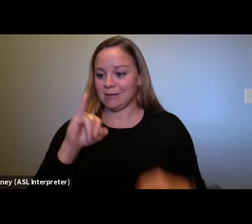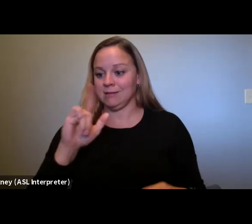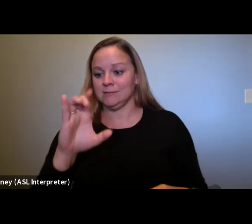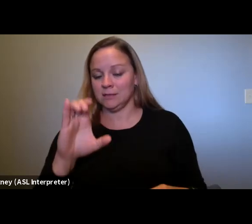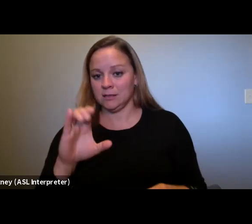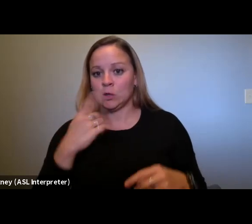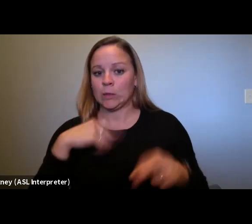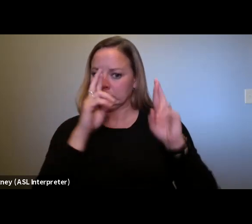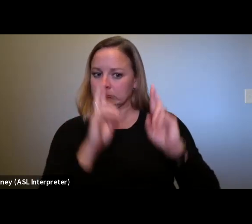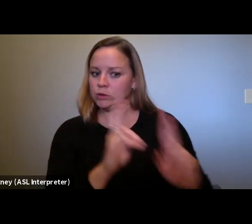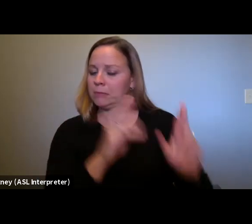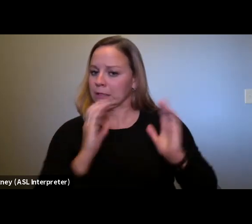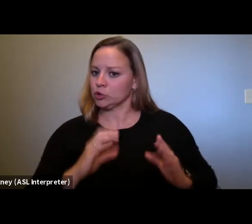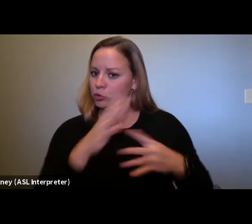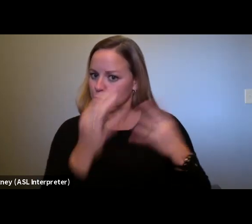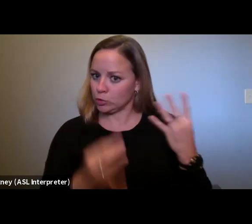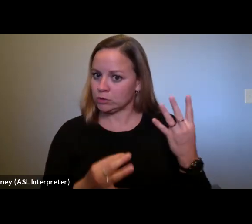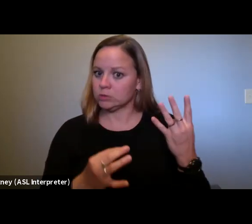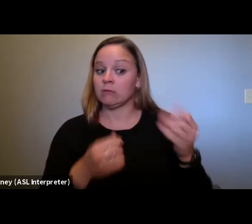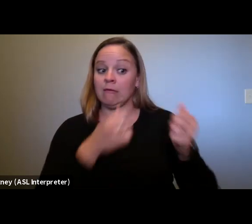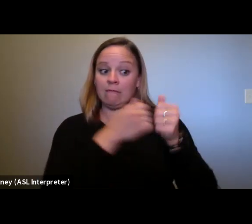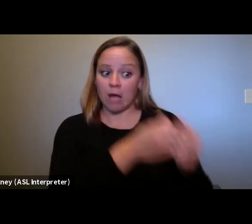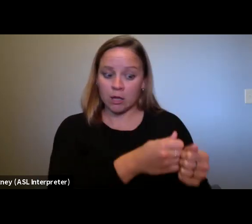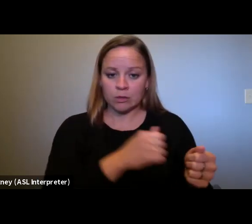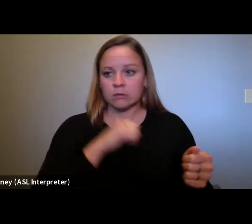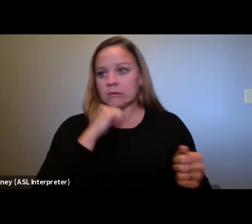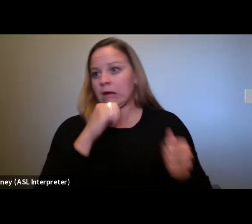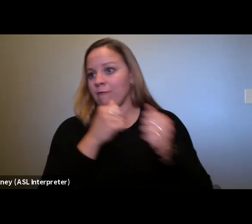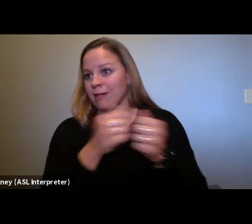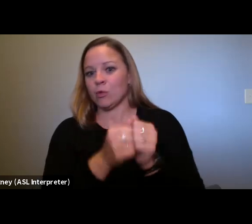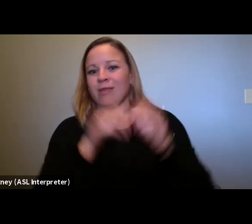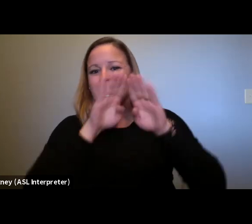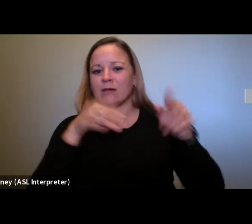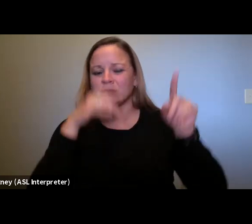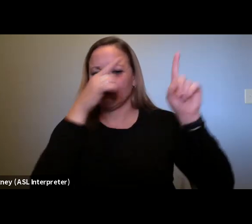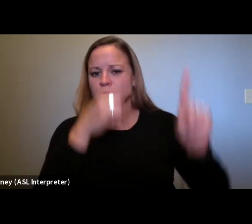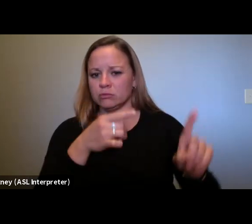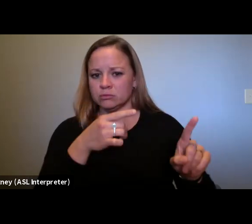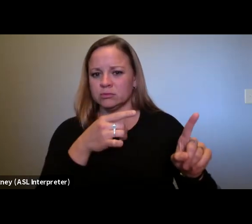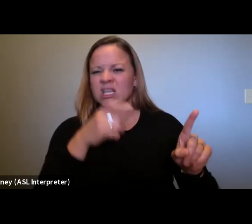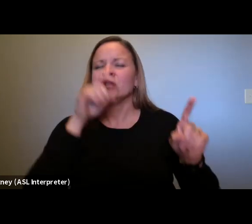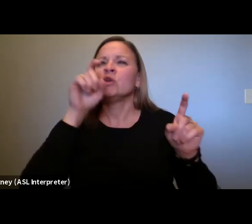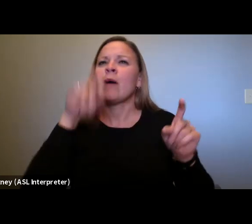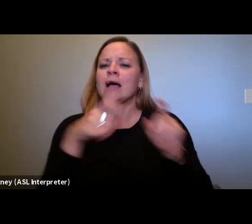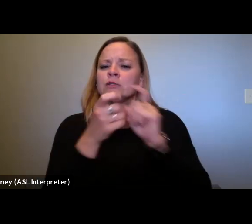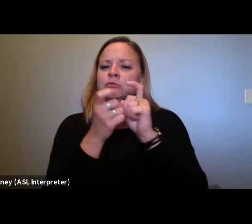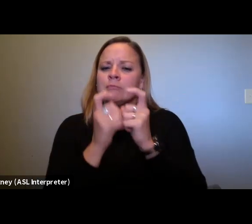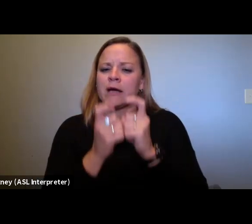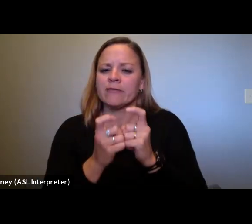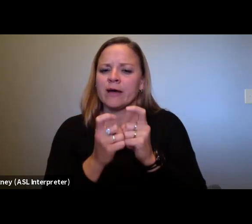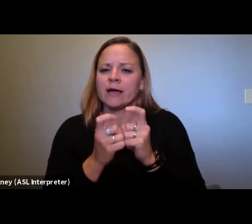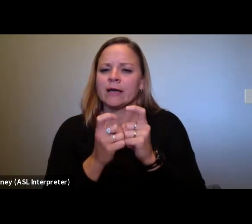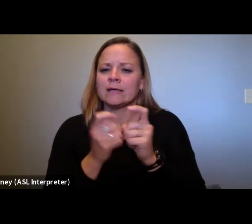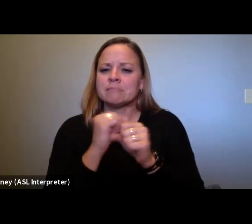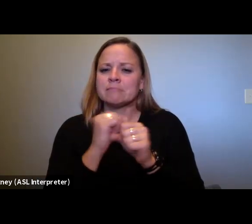we respect the consumer choice of either following or not following up with the housing goals. So we had to modify and make it work,